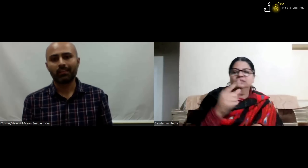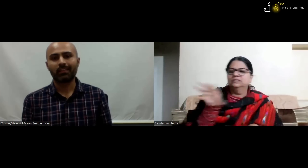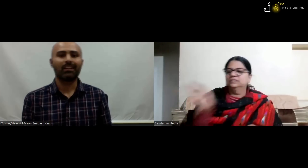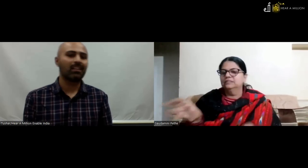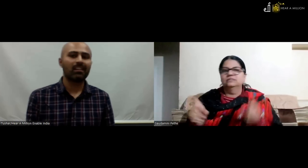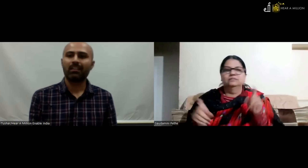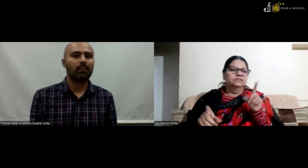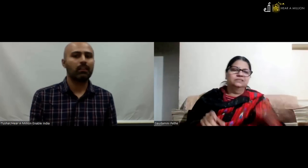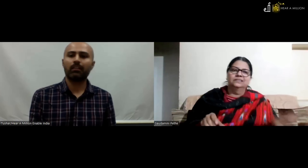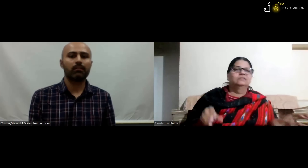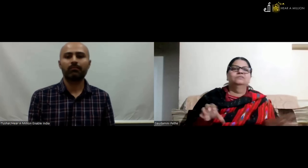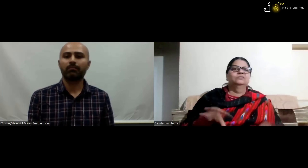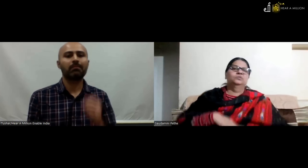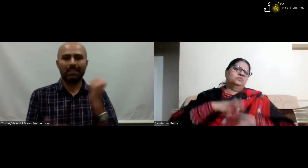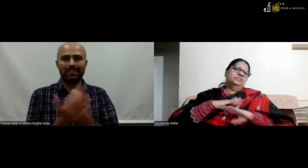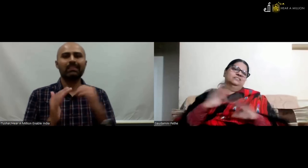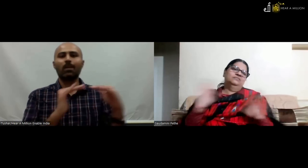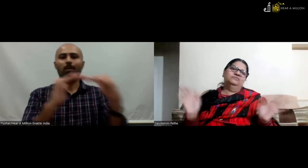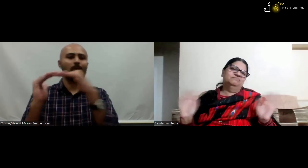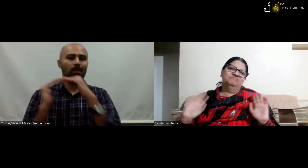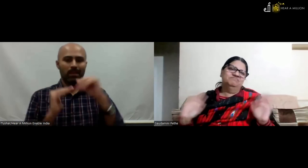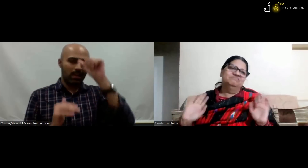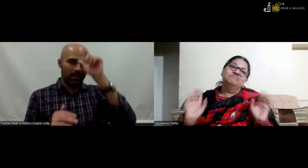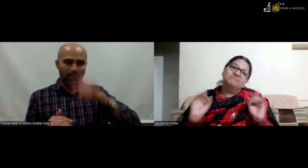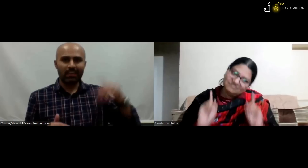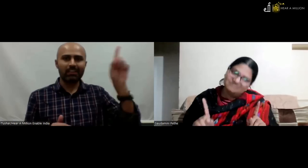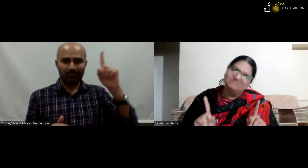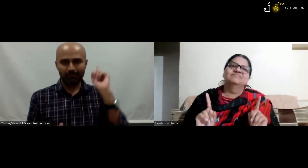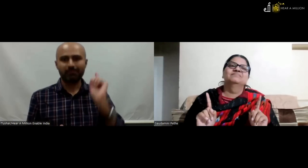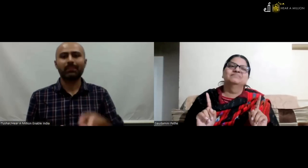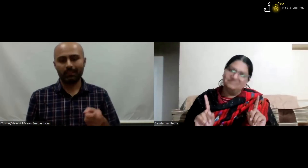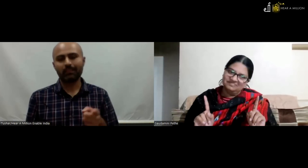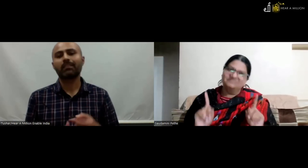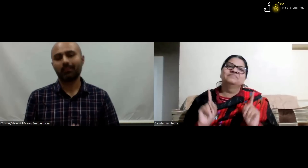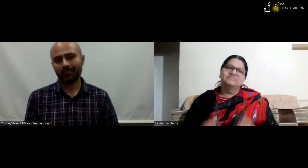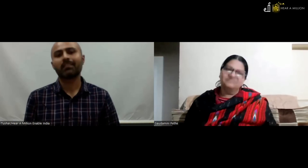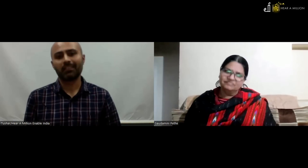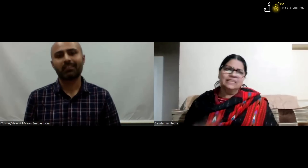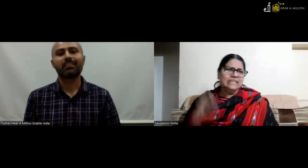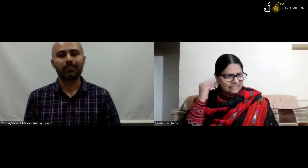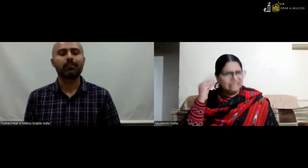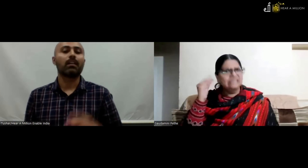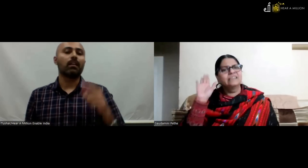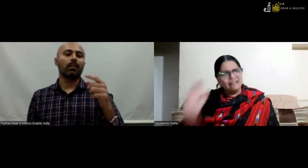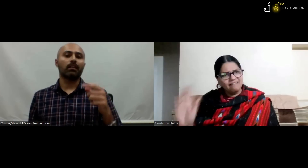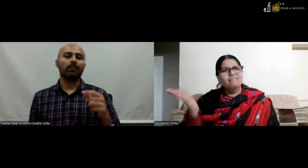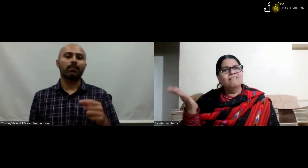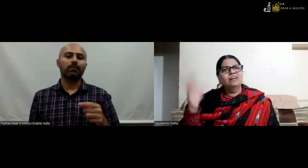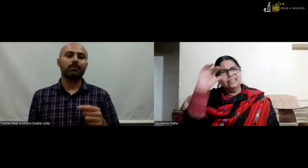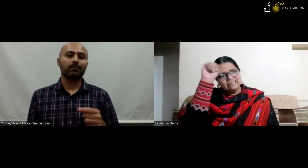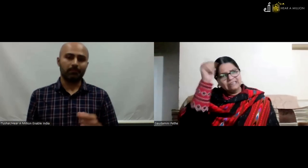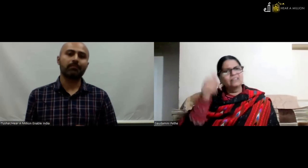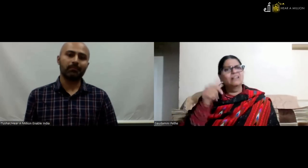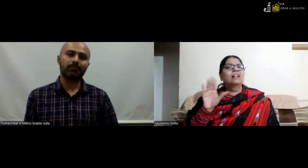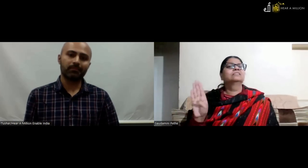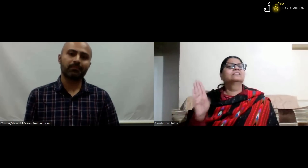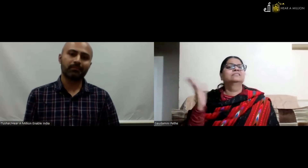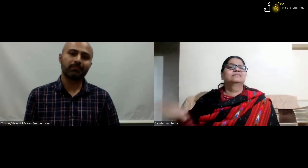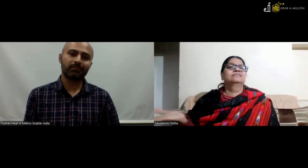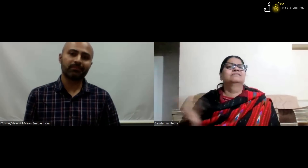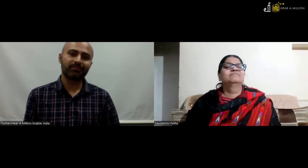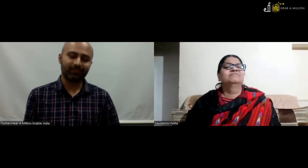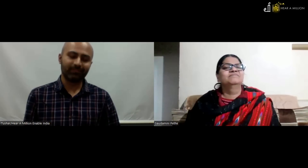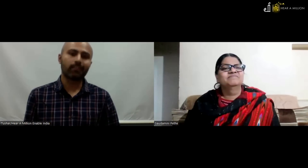is mandatory all over the India, not in like in particular states people are getting. So it should, all the deaf